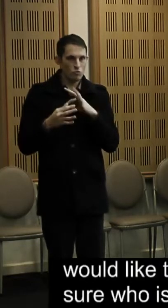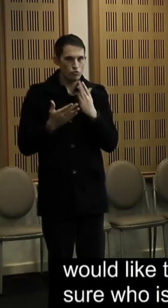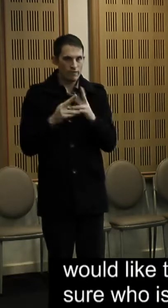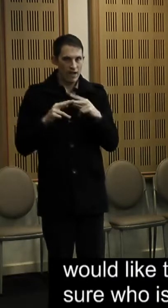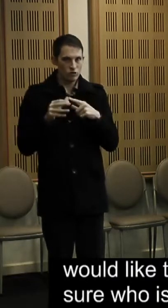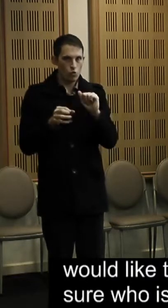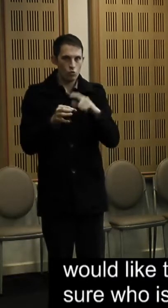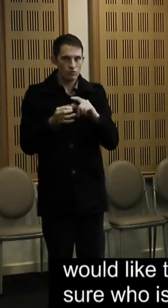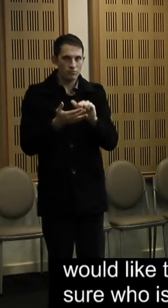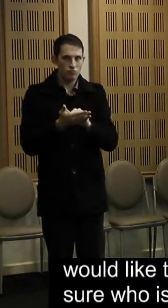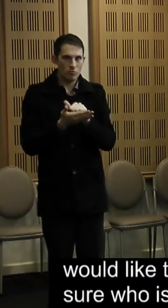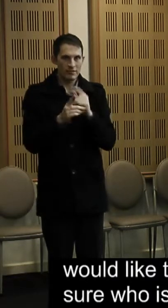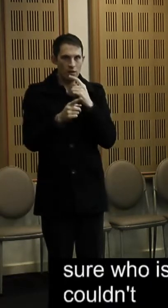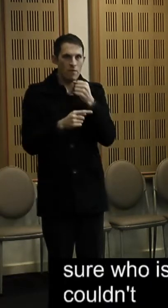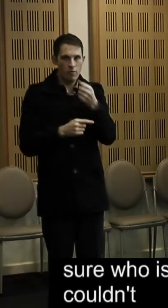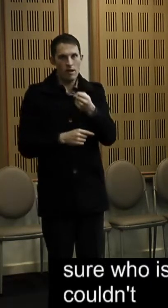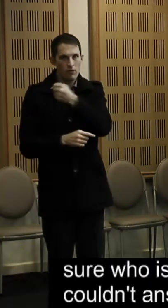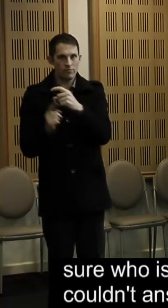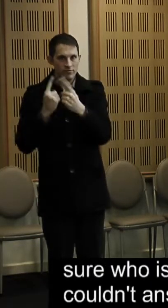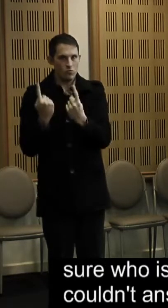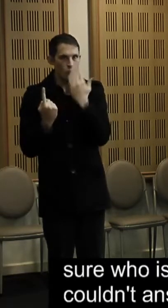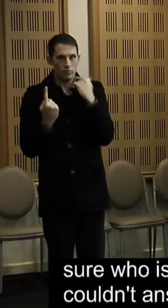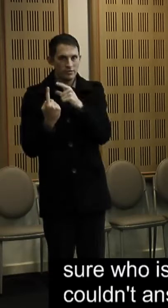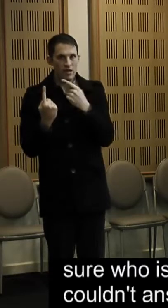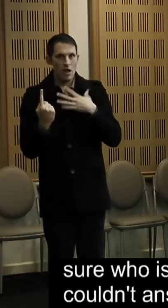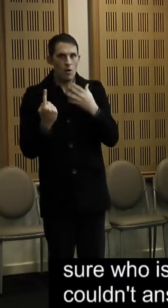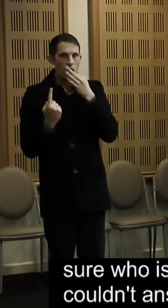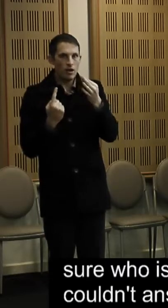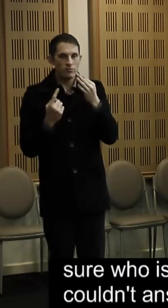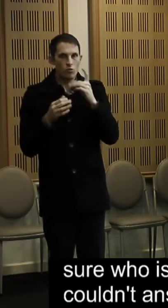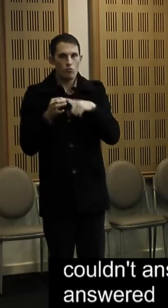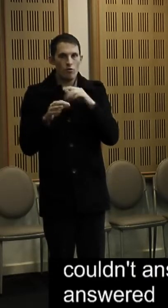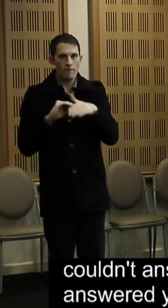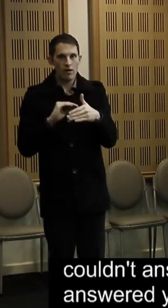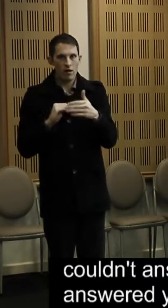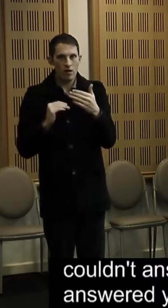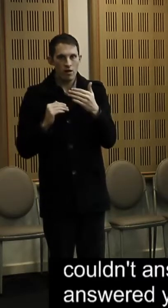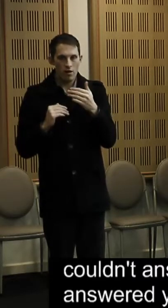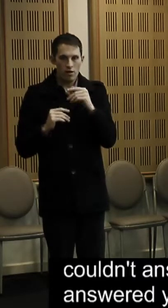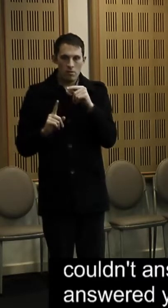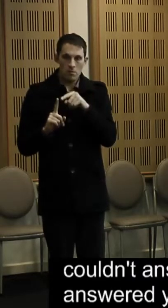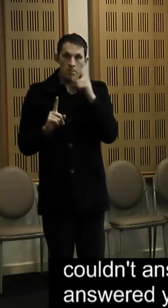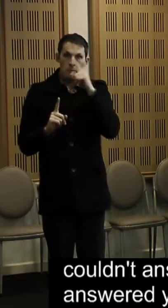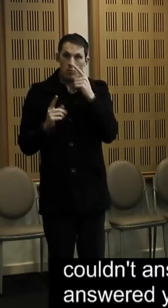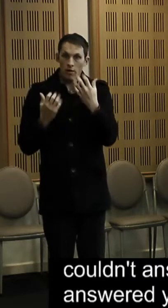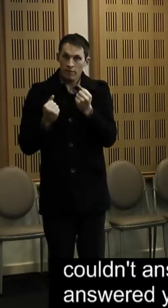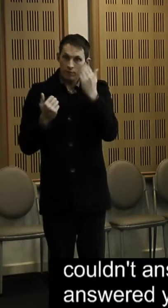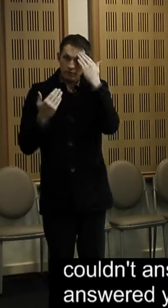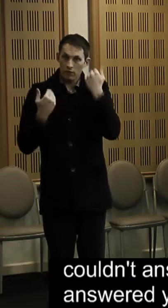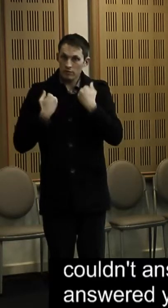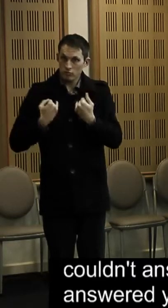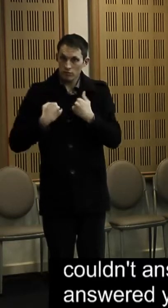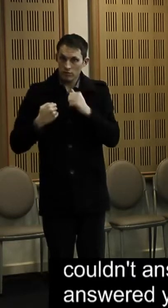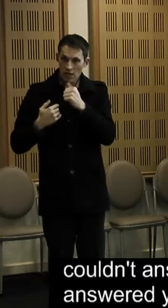to that, the expected life, the life expectancy of people with mental illness